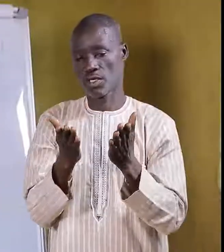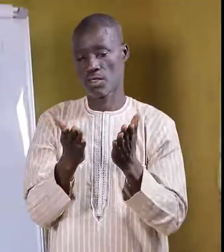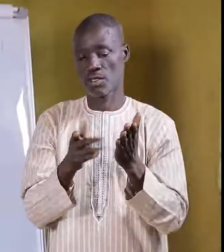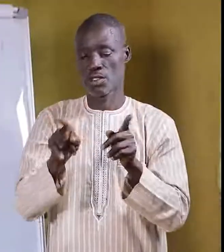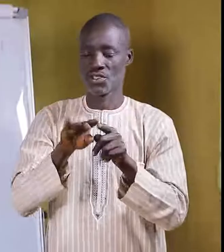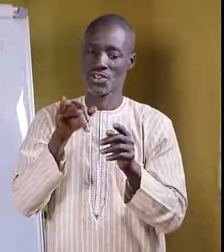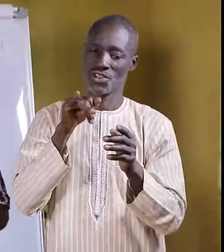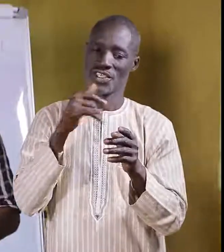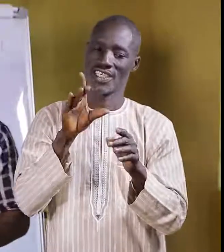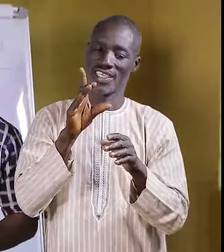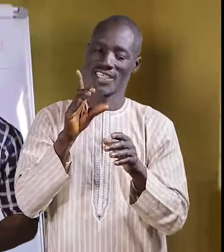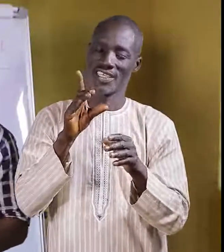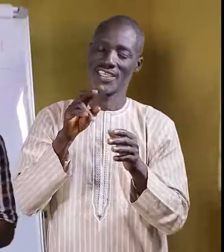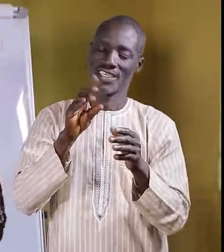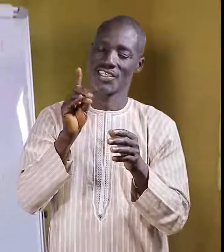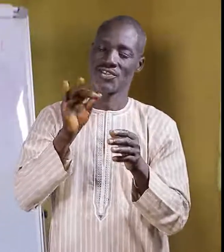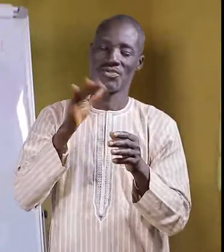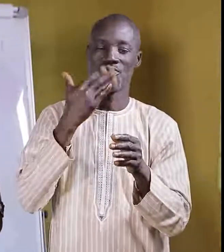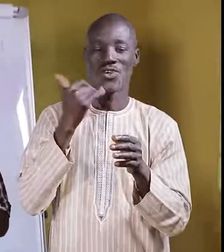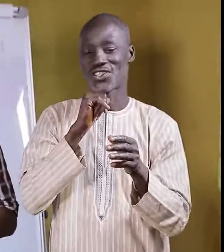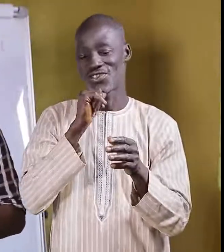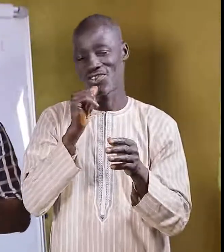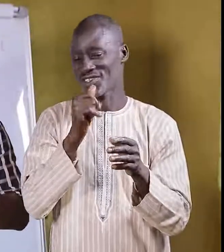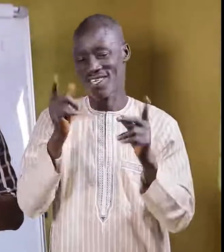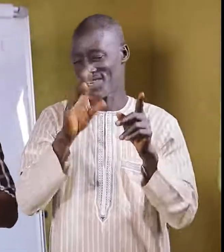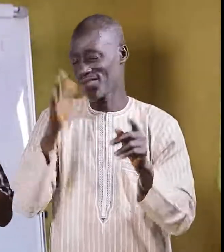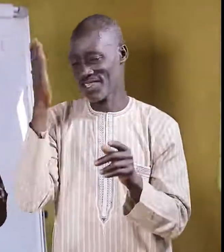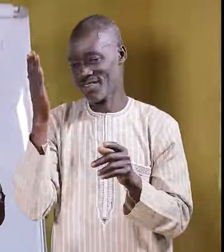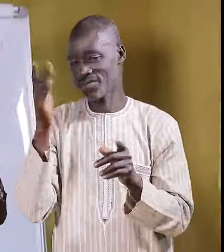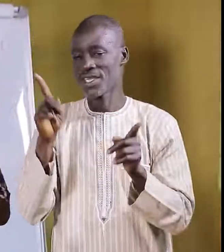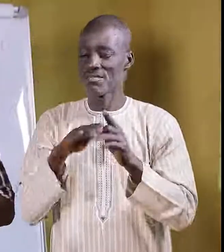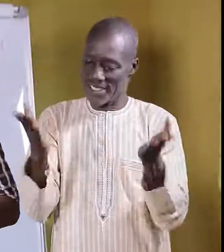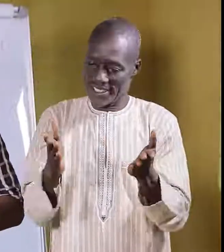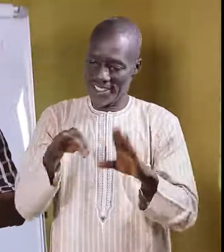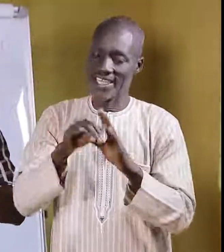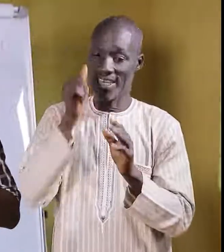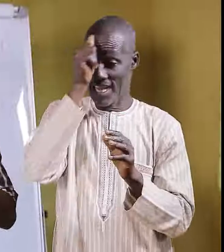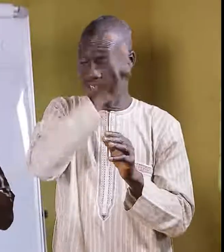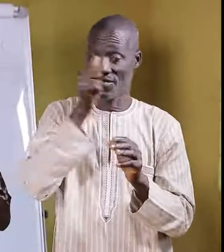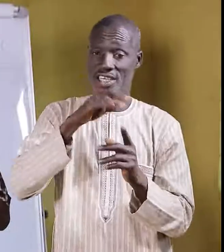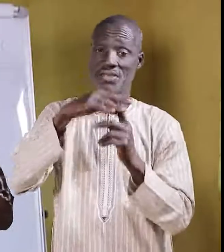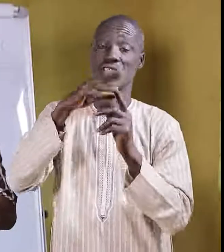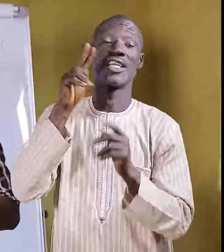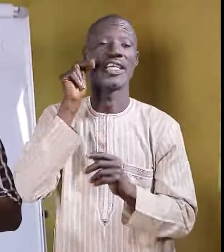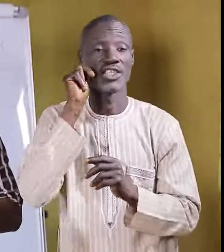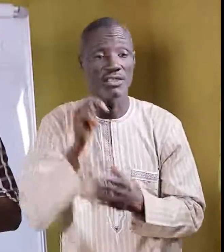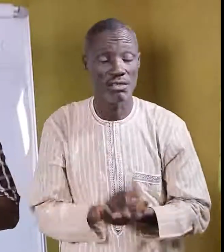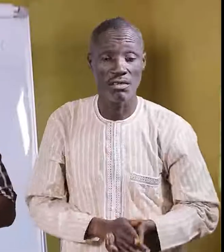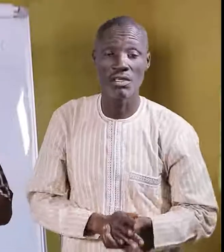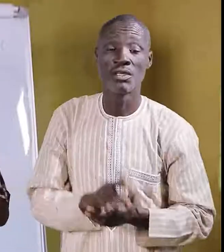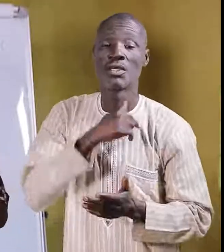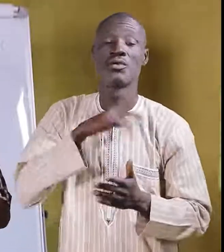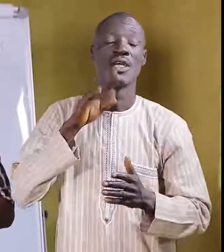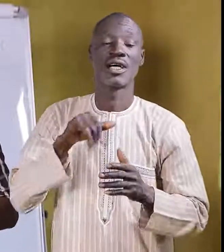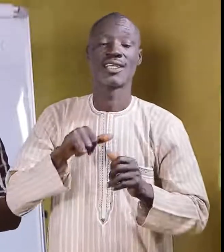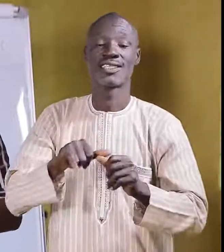the disaster was averted. But in African countries, we are still